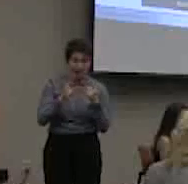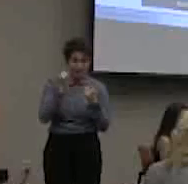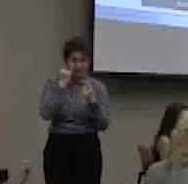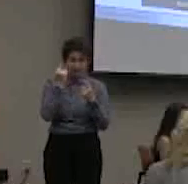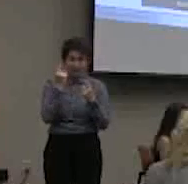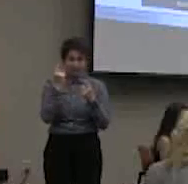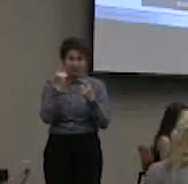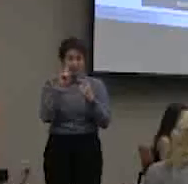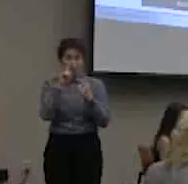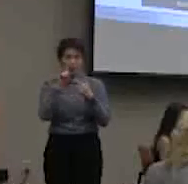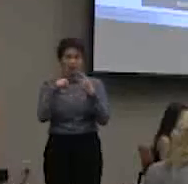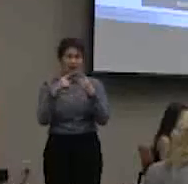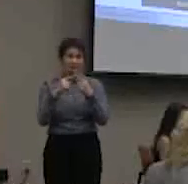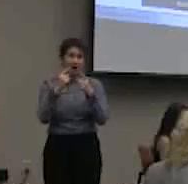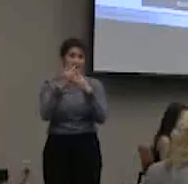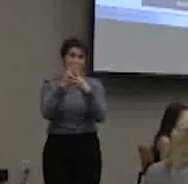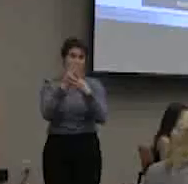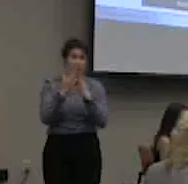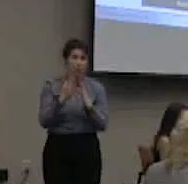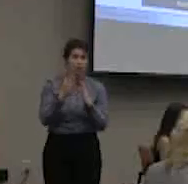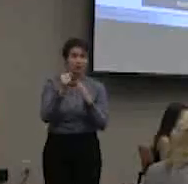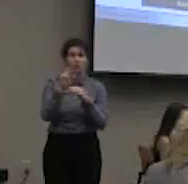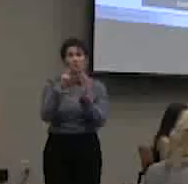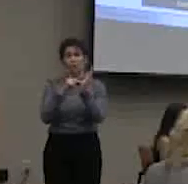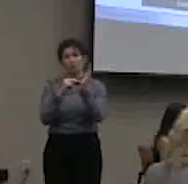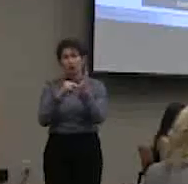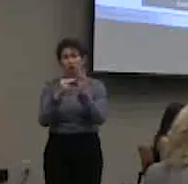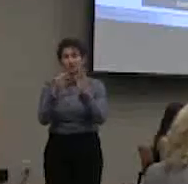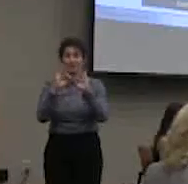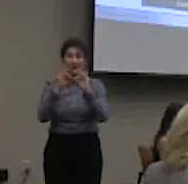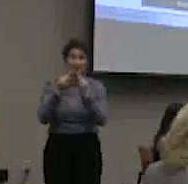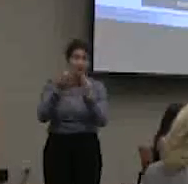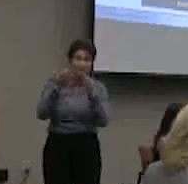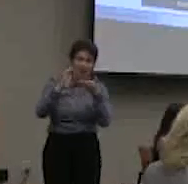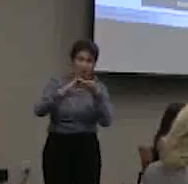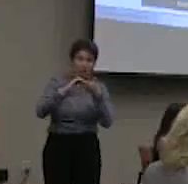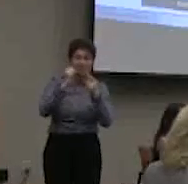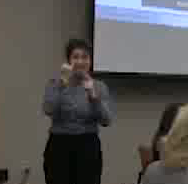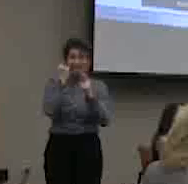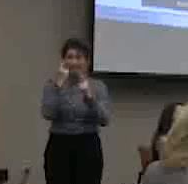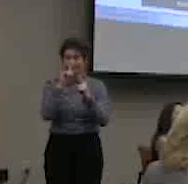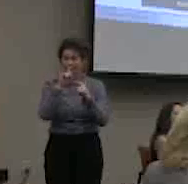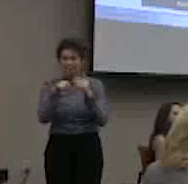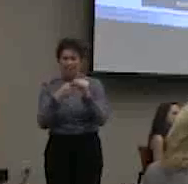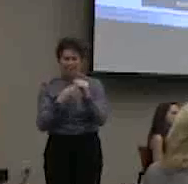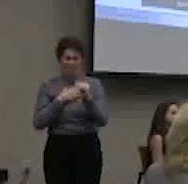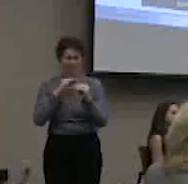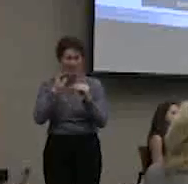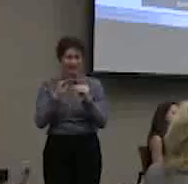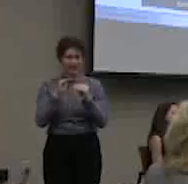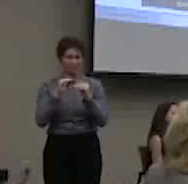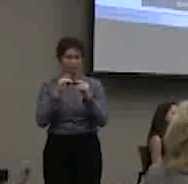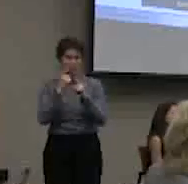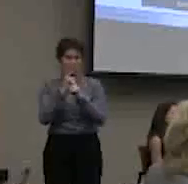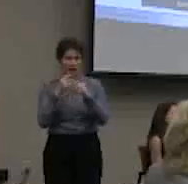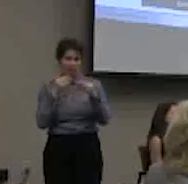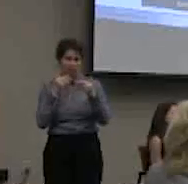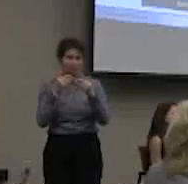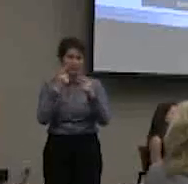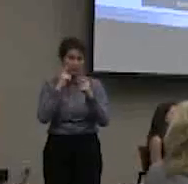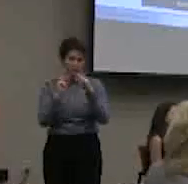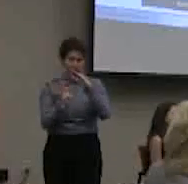when I have a question about nurse-family partnership, when I have a question about is my kid on track to kindergarten, when I have a question about